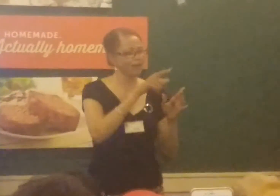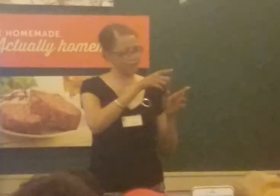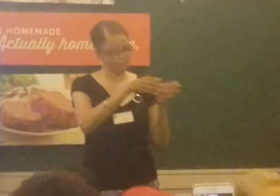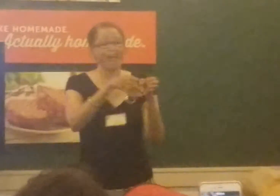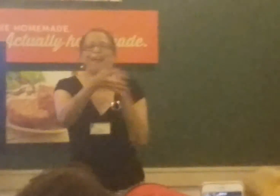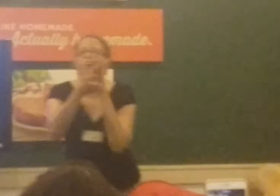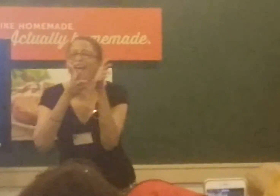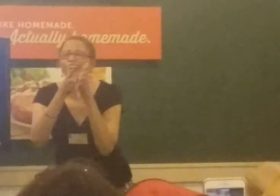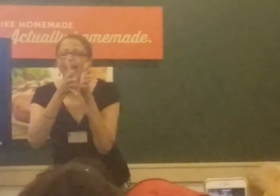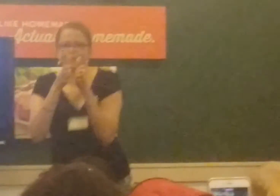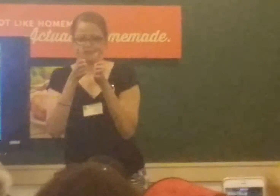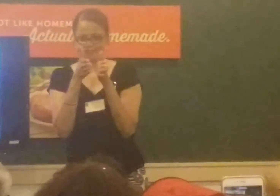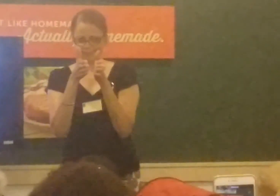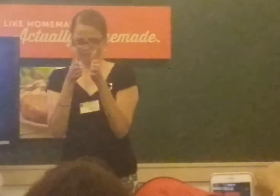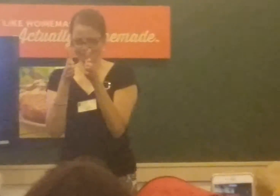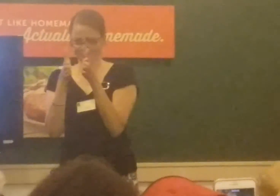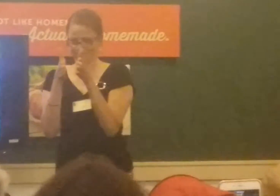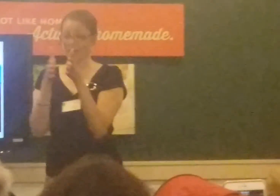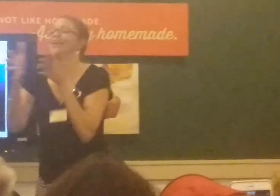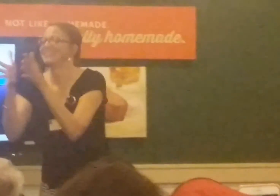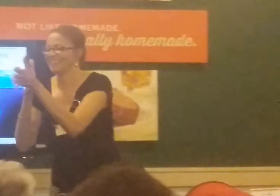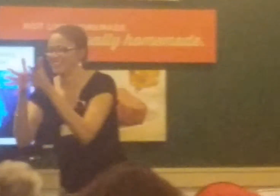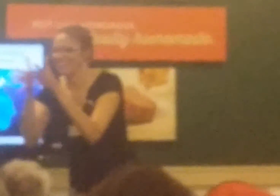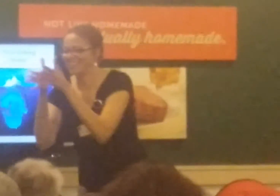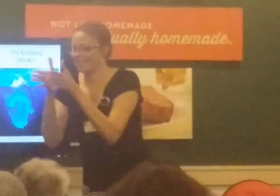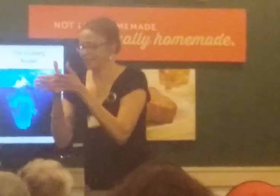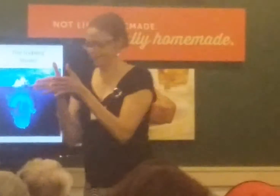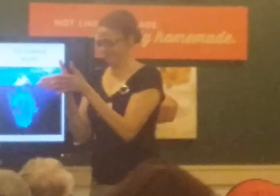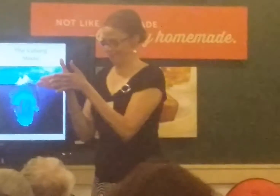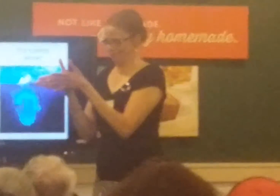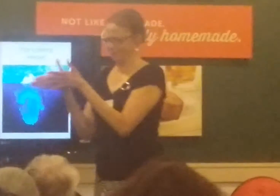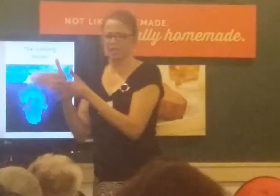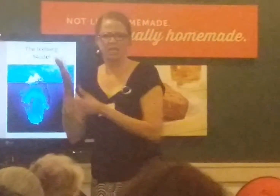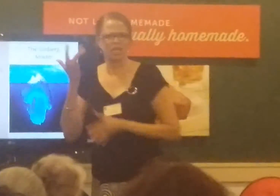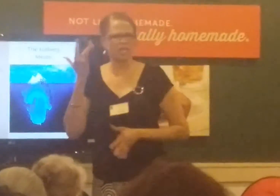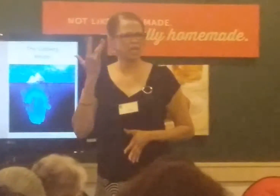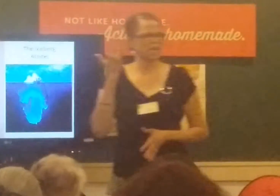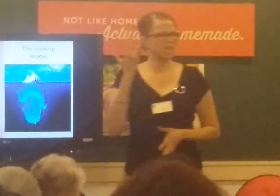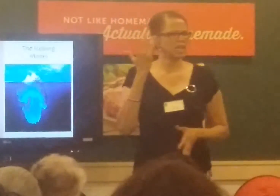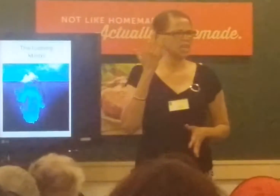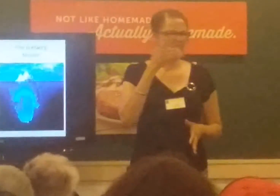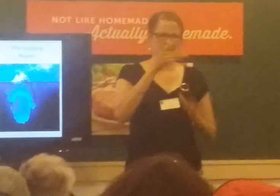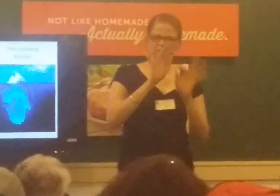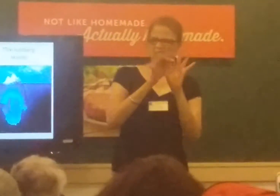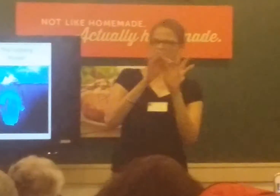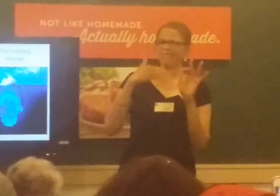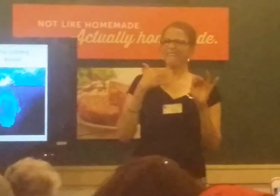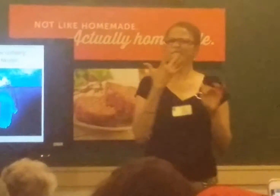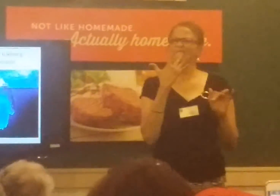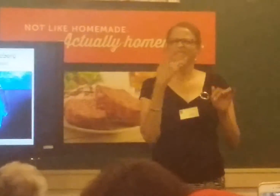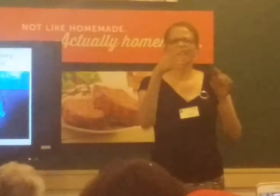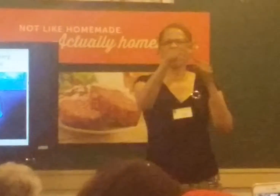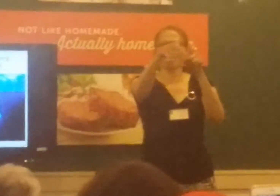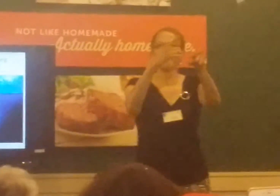disconnected, you're not flowing. And you might not be able to intermingle with everybody. And then